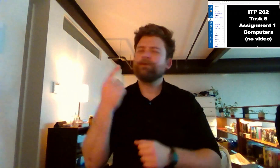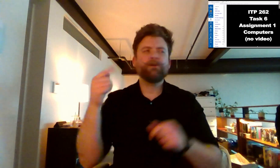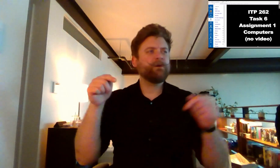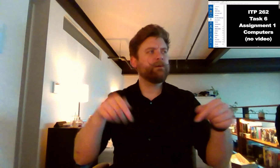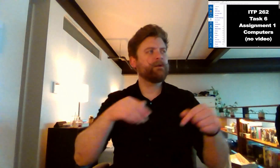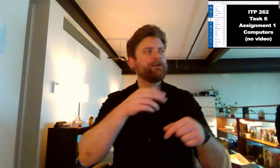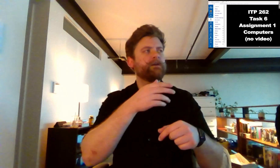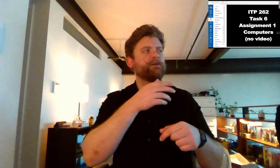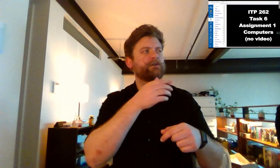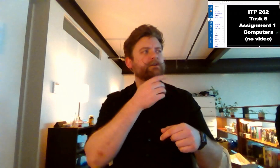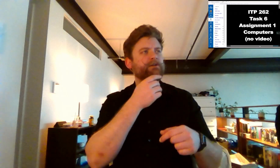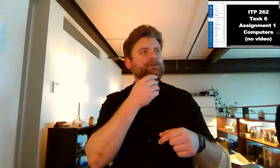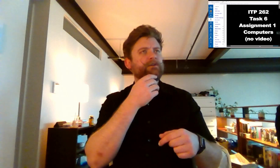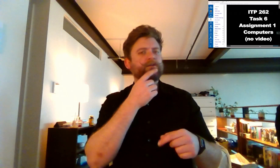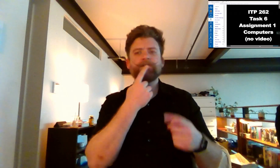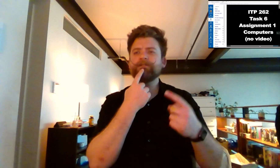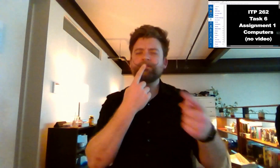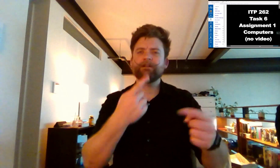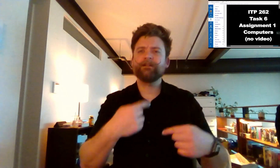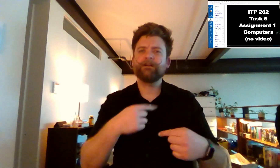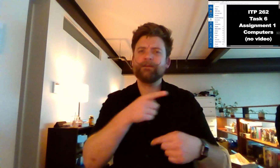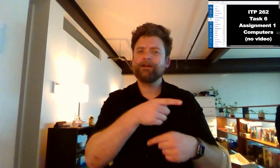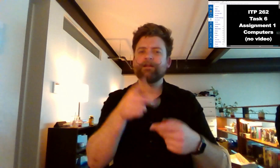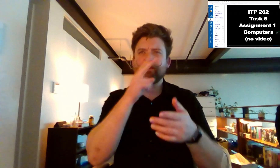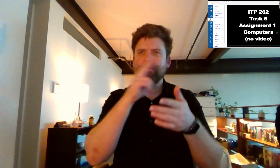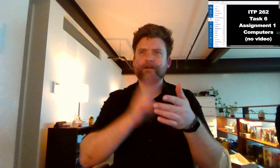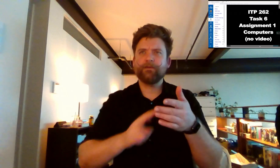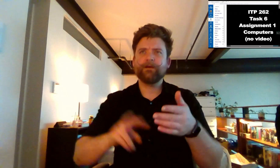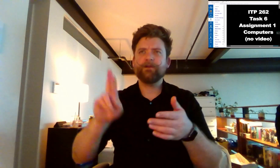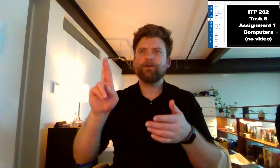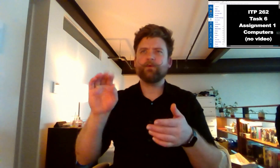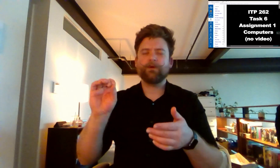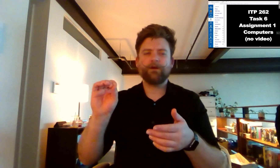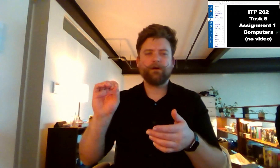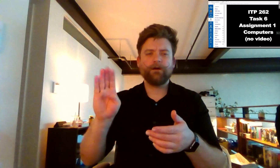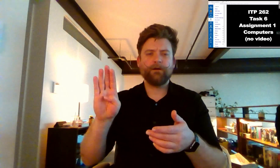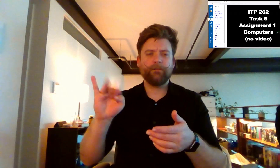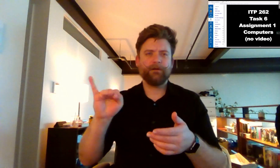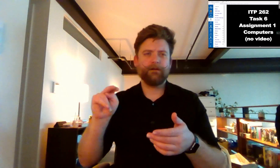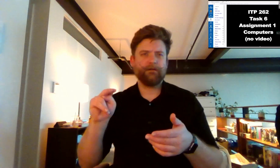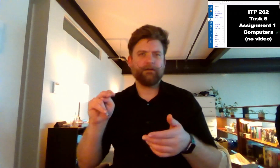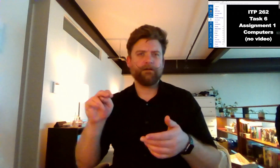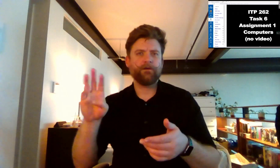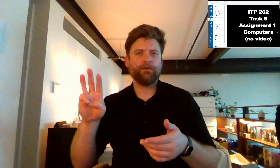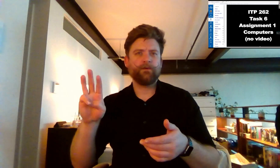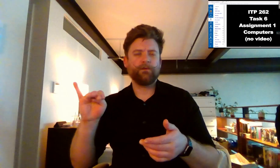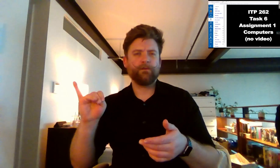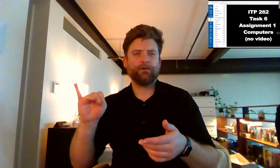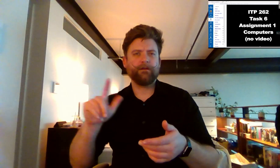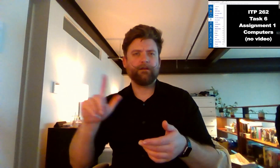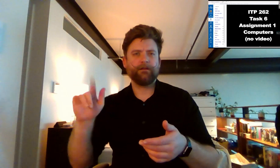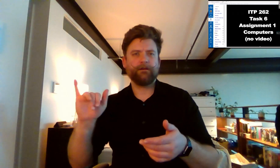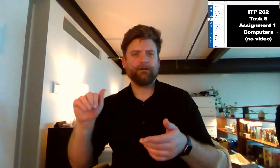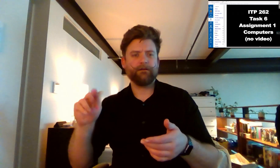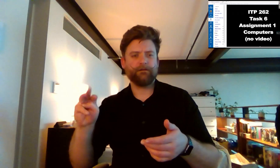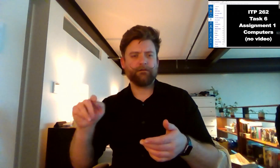they'd read Robin Williams' book? She's a woman author, I think. No, she's from California.